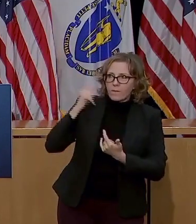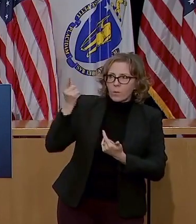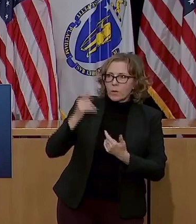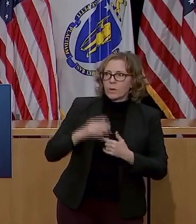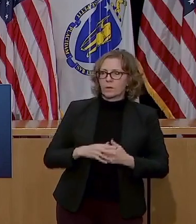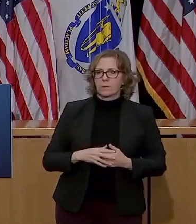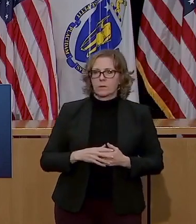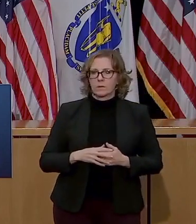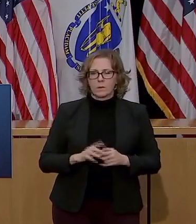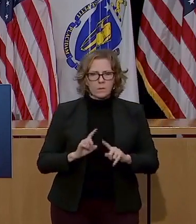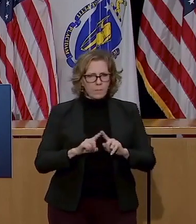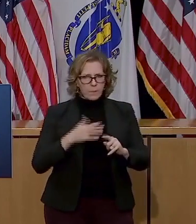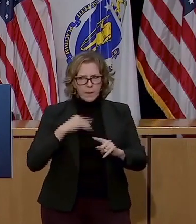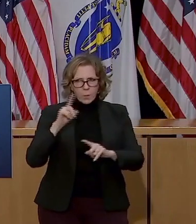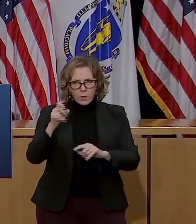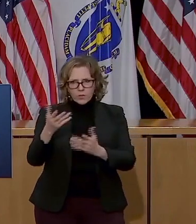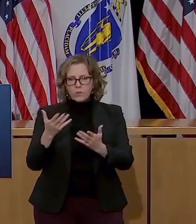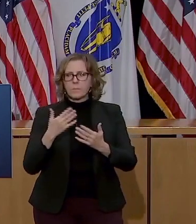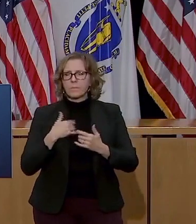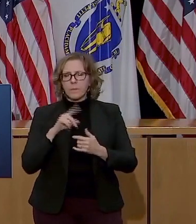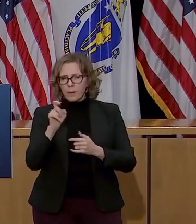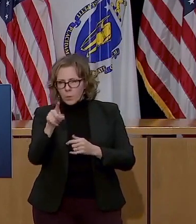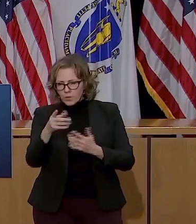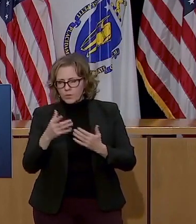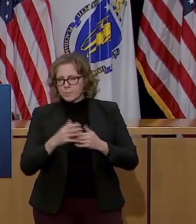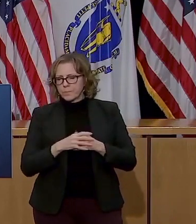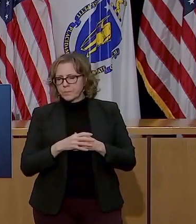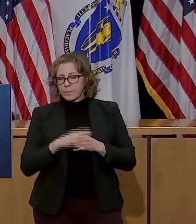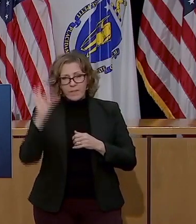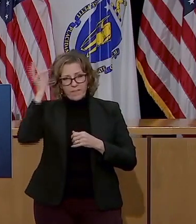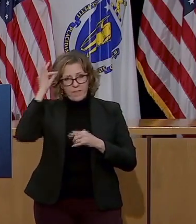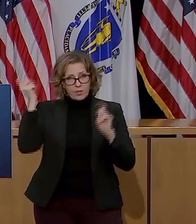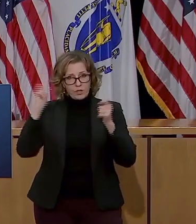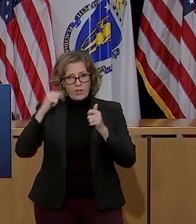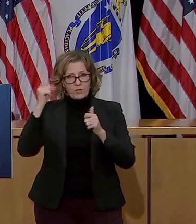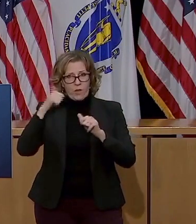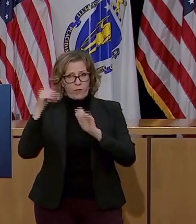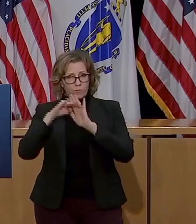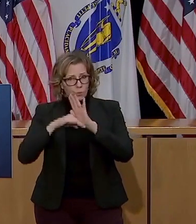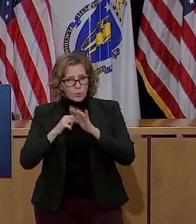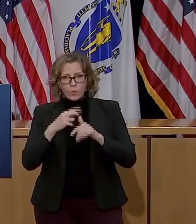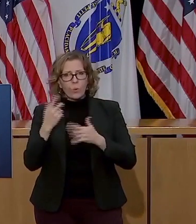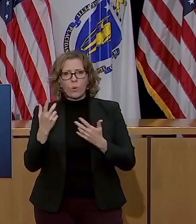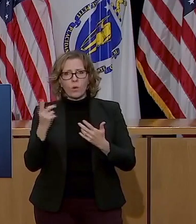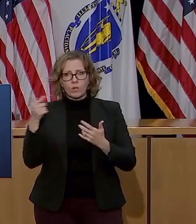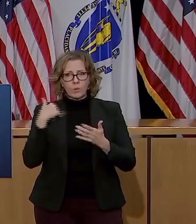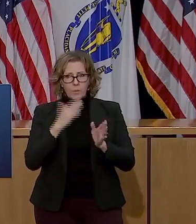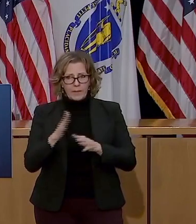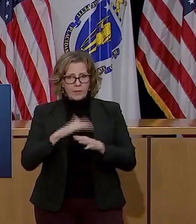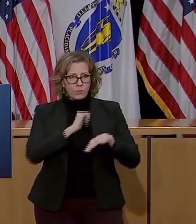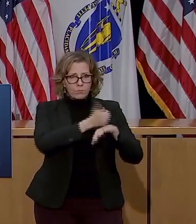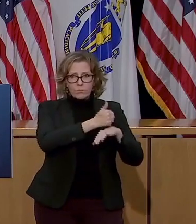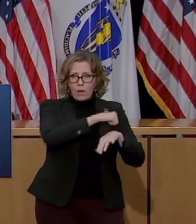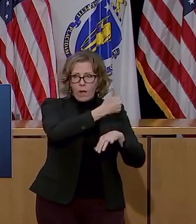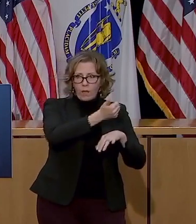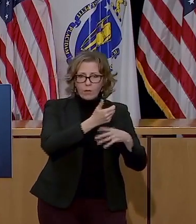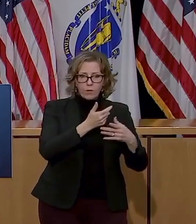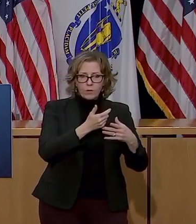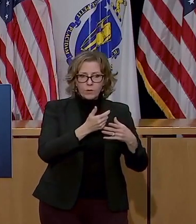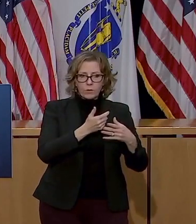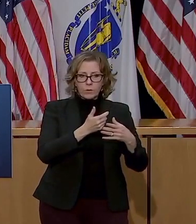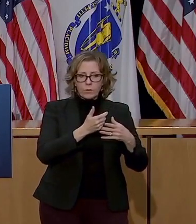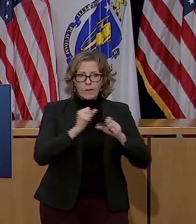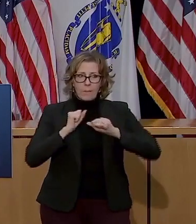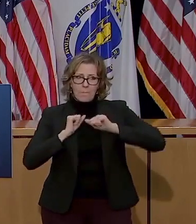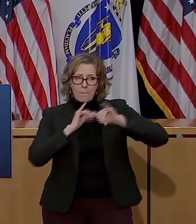the feds that prompted that? Are you planning to move more into the mass vaccination sites? Because the cities